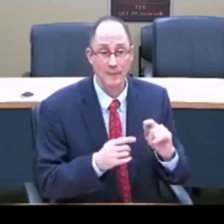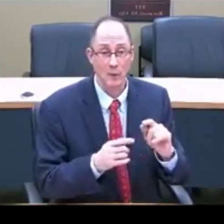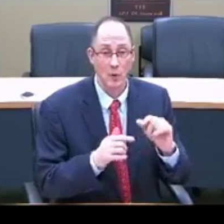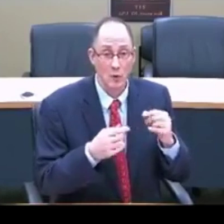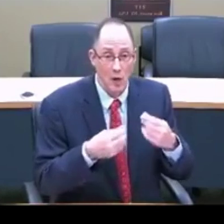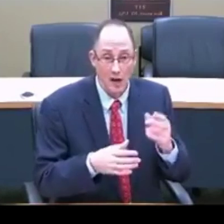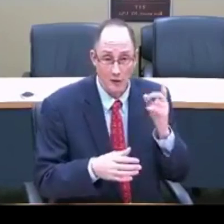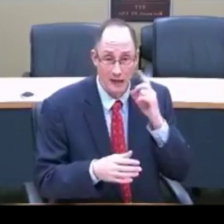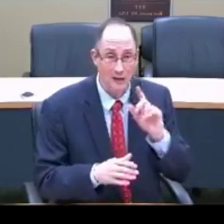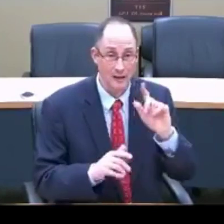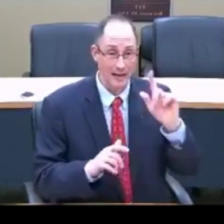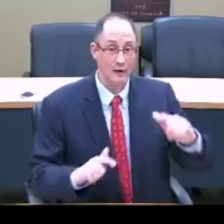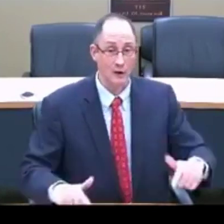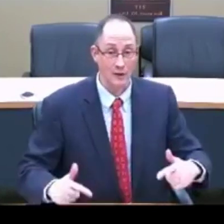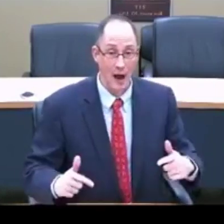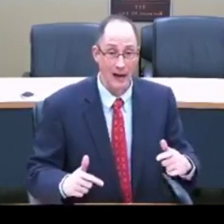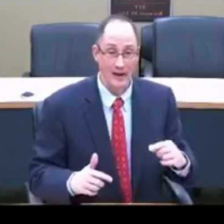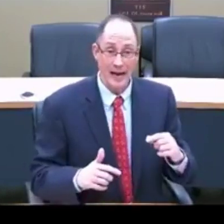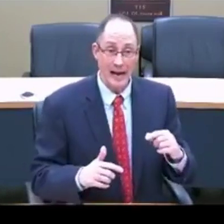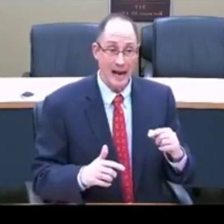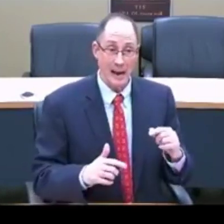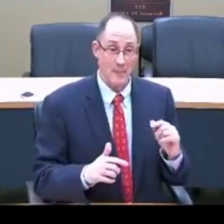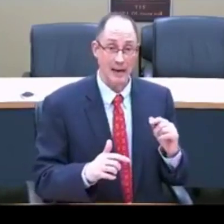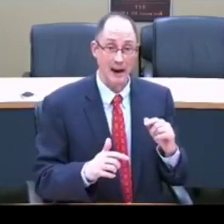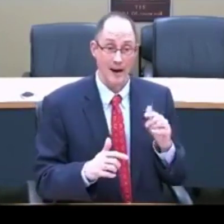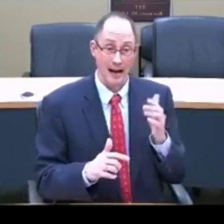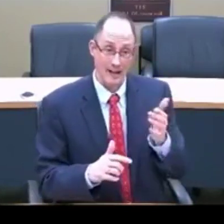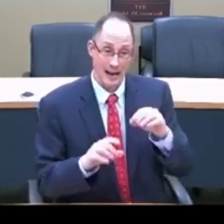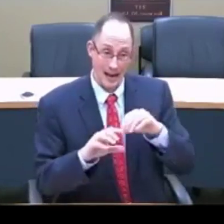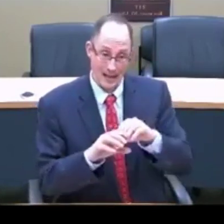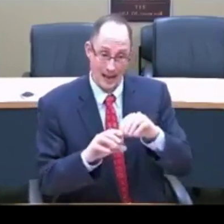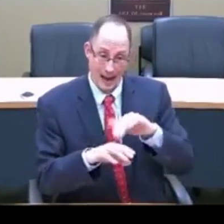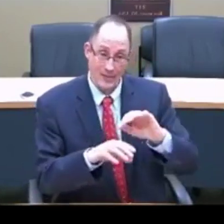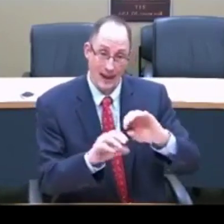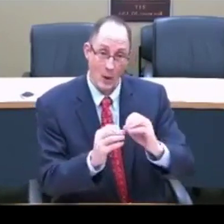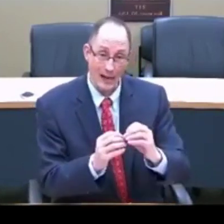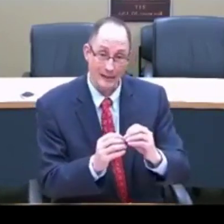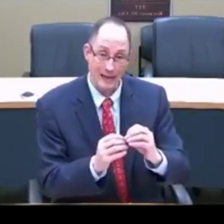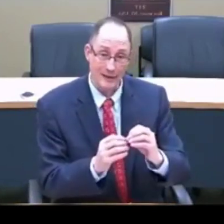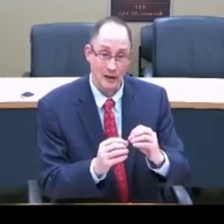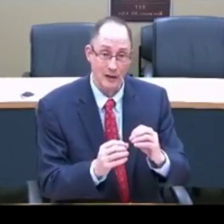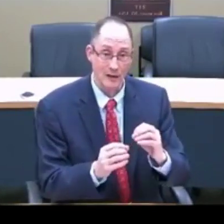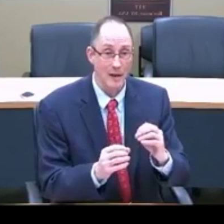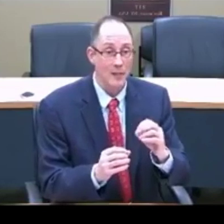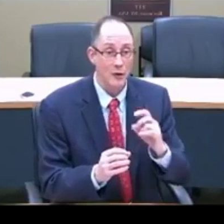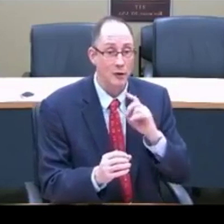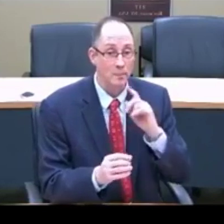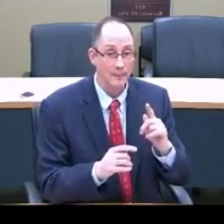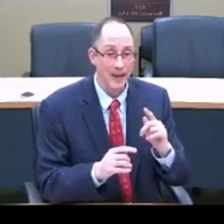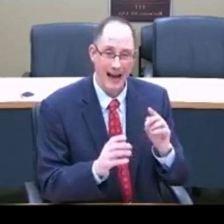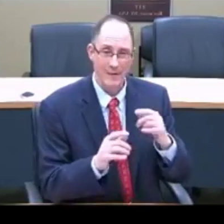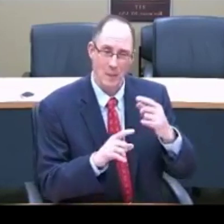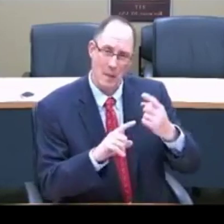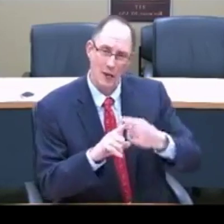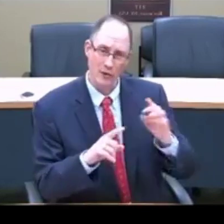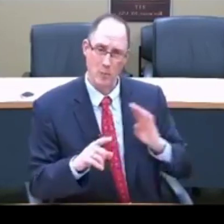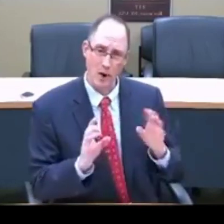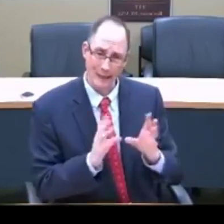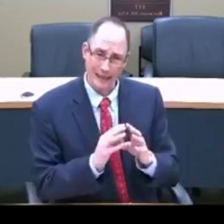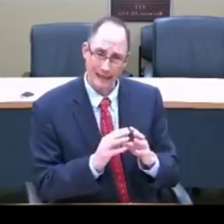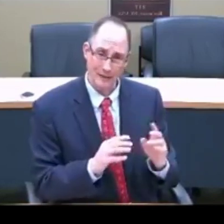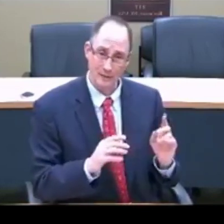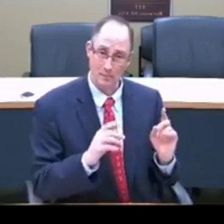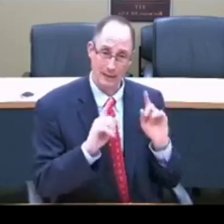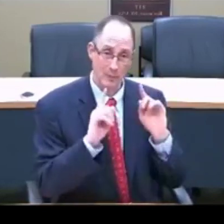people who lost their hearing later in life. And at that organization, they have a monthly board